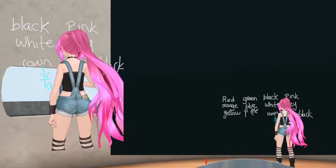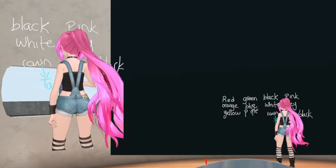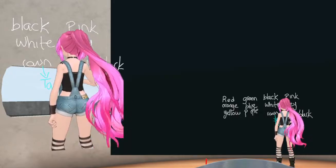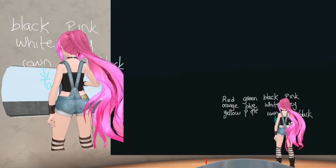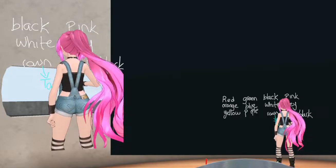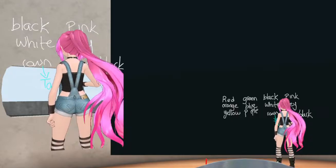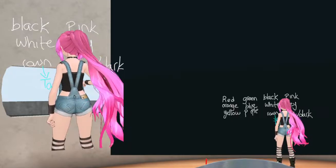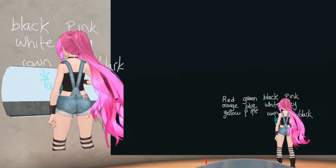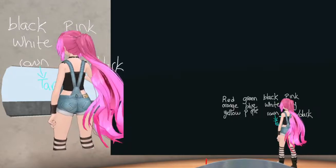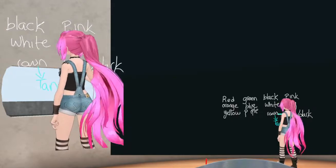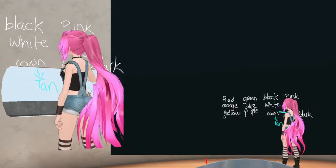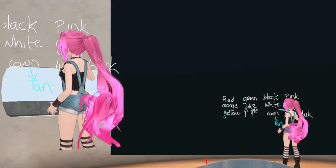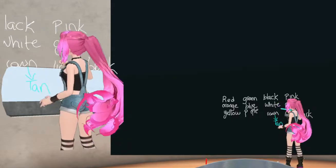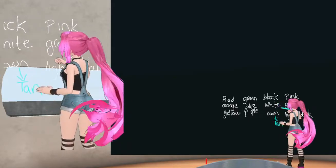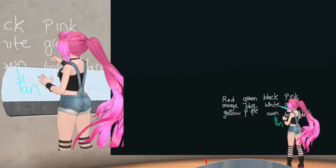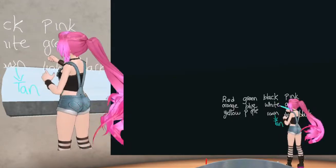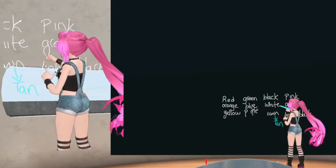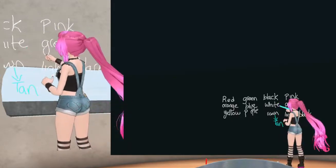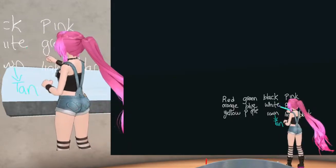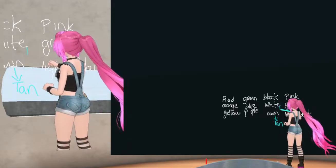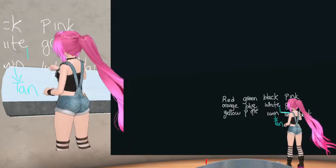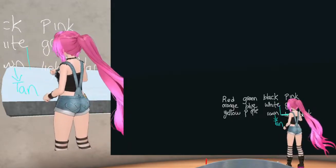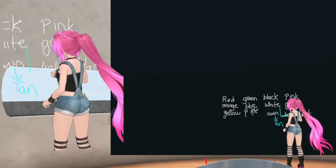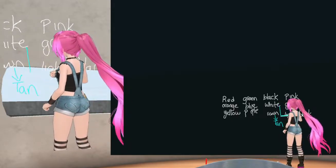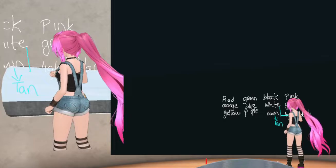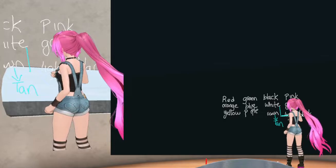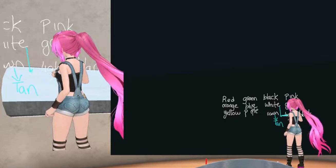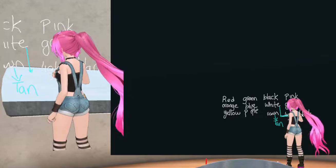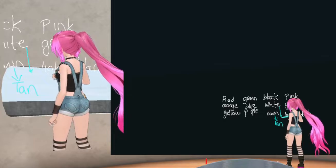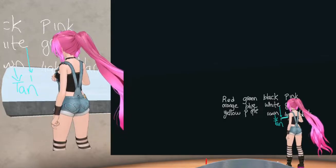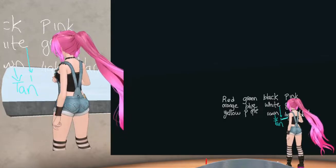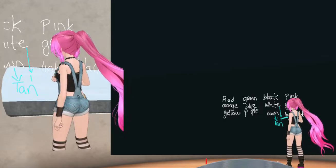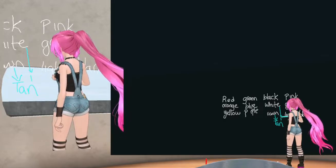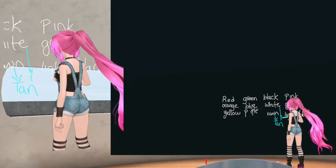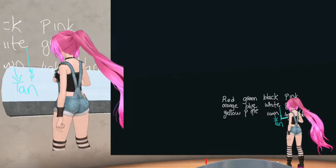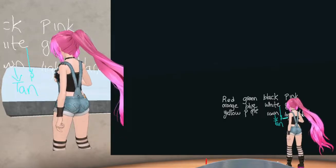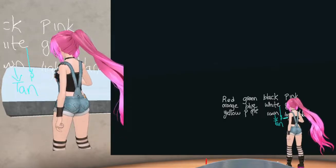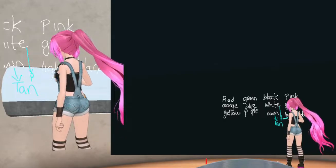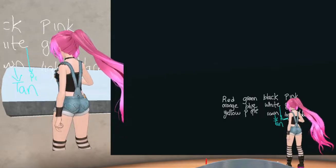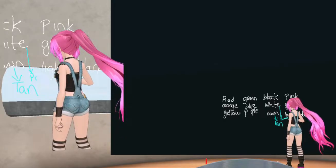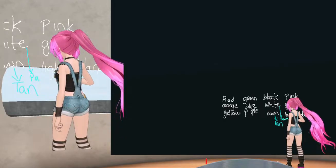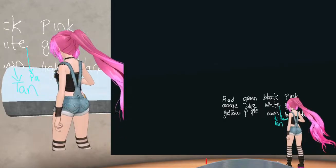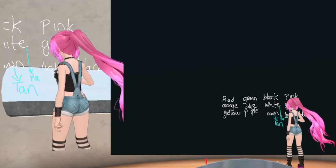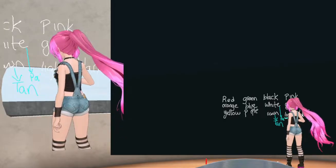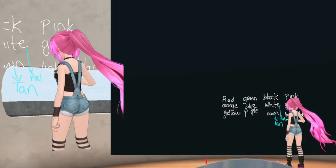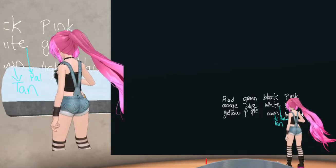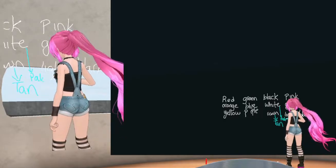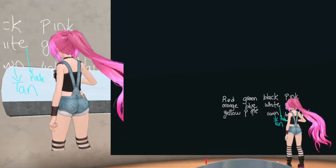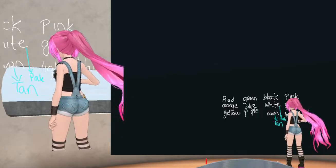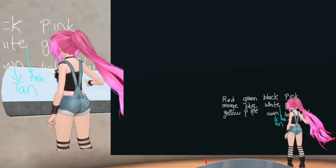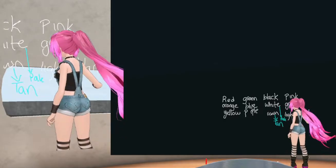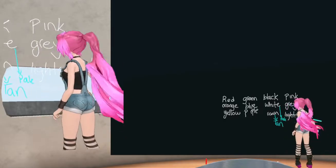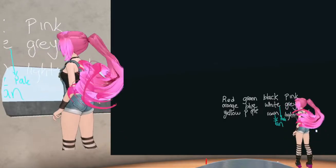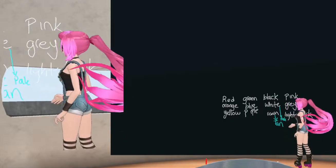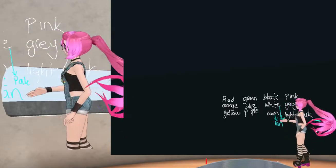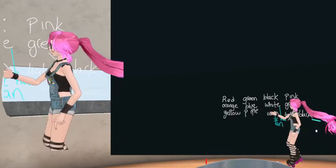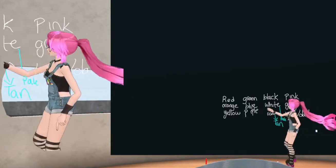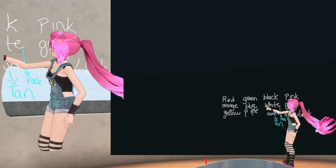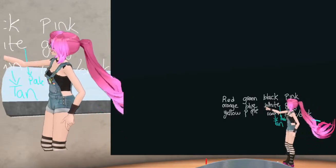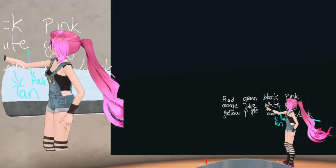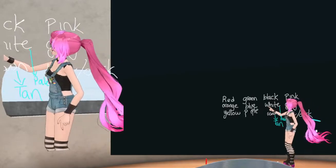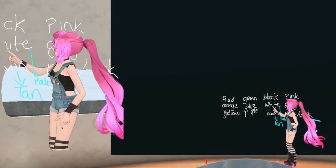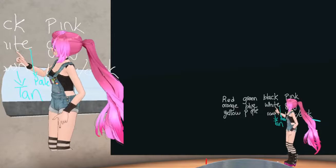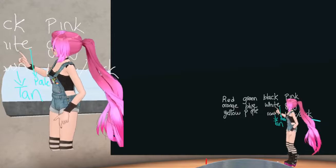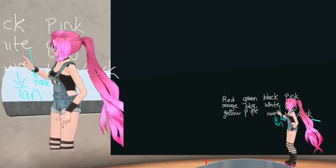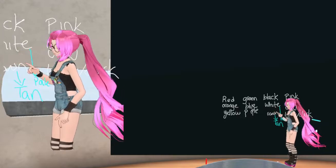tan. Tan. So remember how white was pale? Remember that? So white, if I